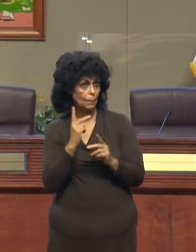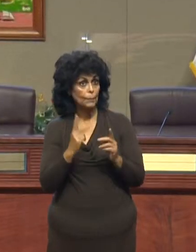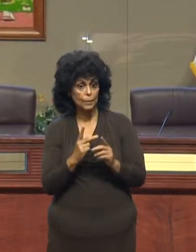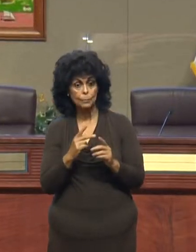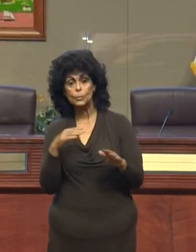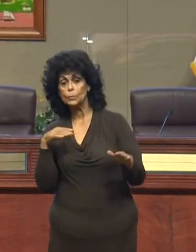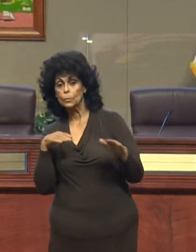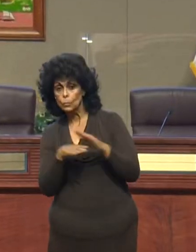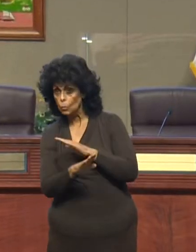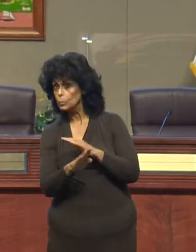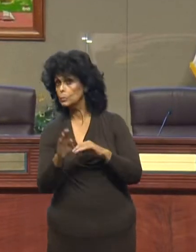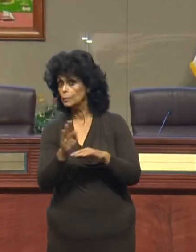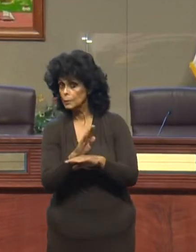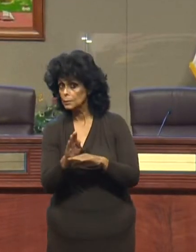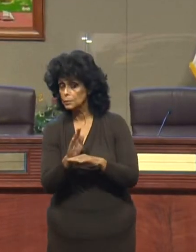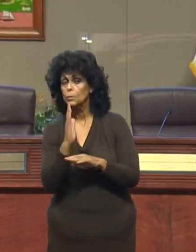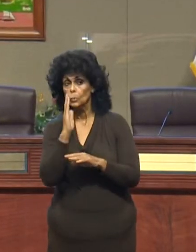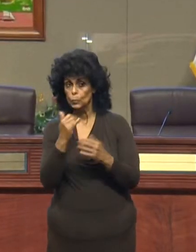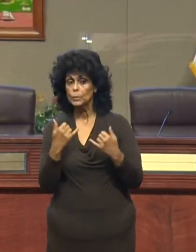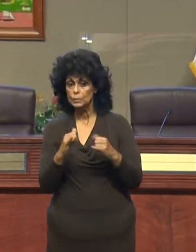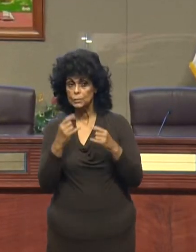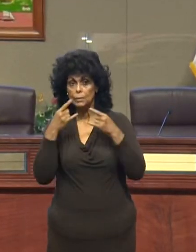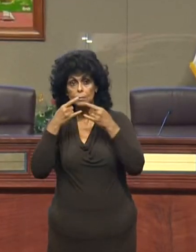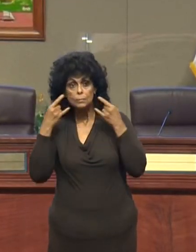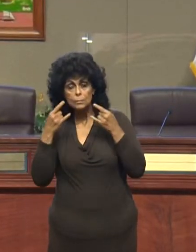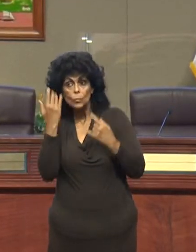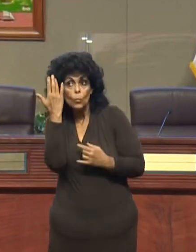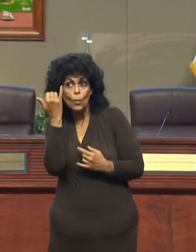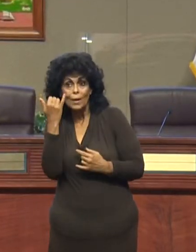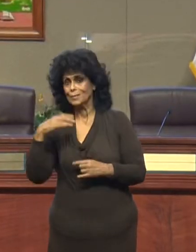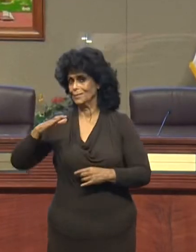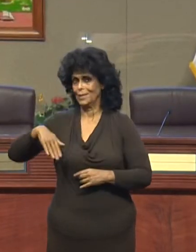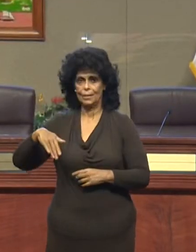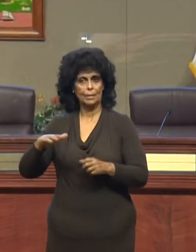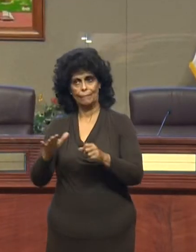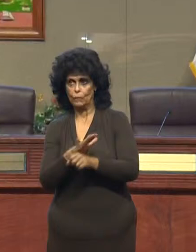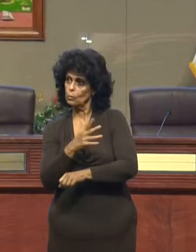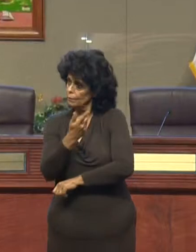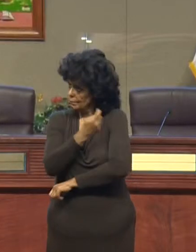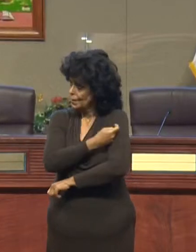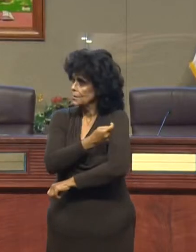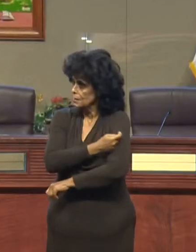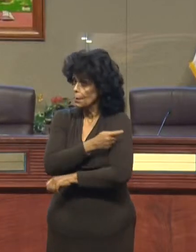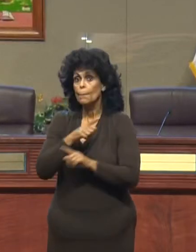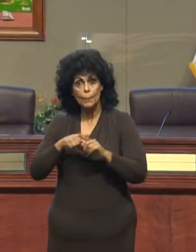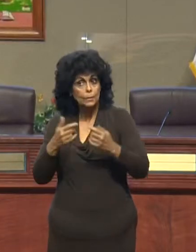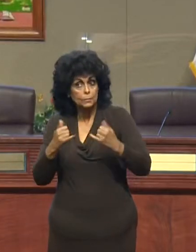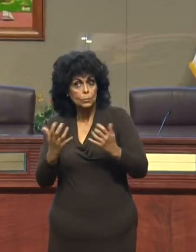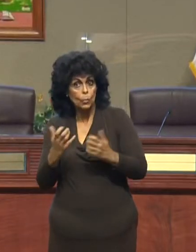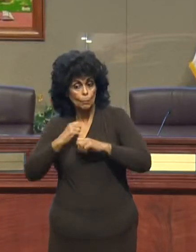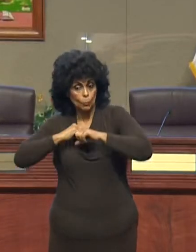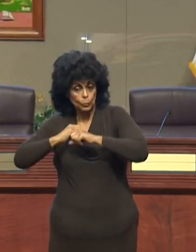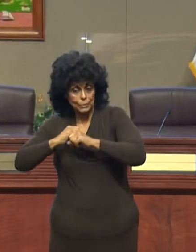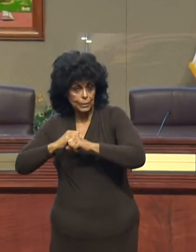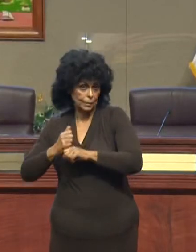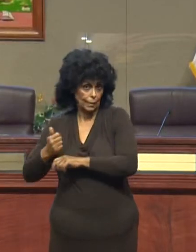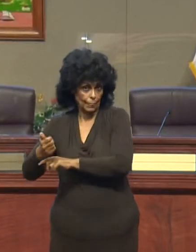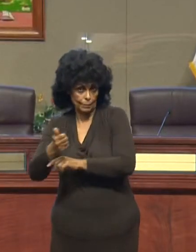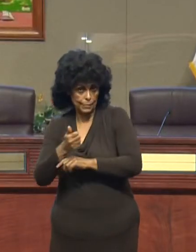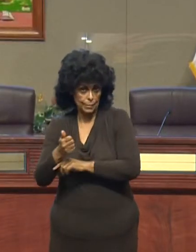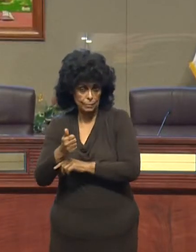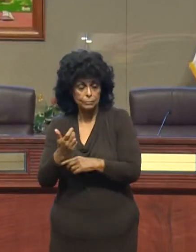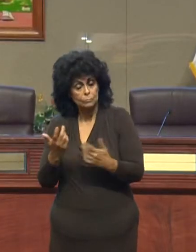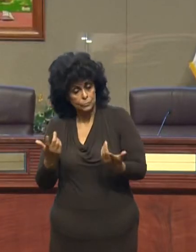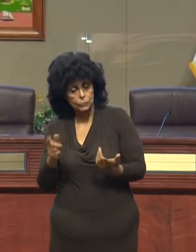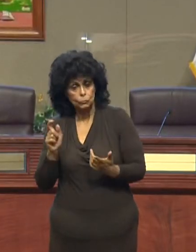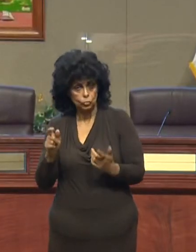coverings because they are not yet fully vaccinated, but yet they want to protect themselves, and they should have the opportunity